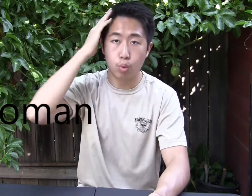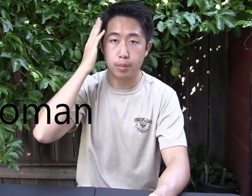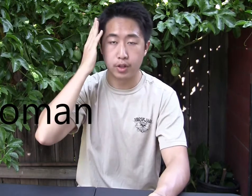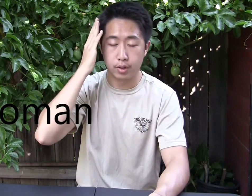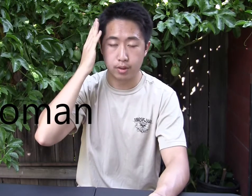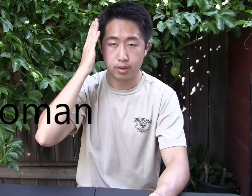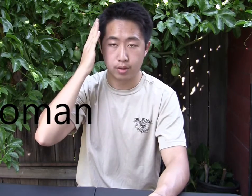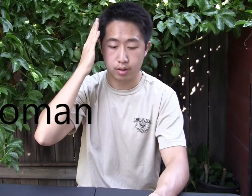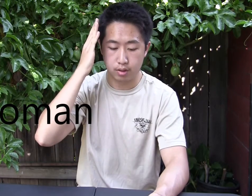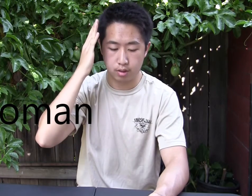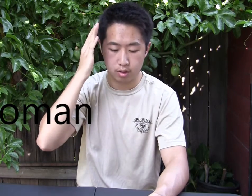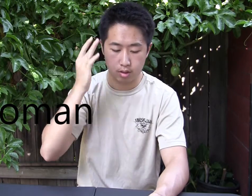Woman.